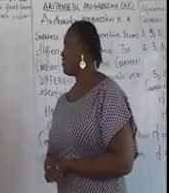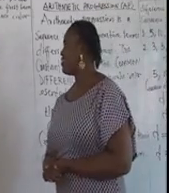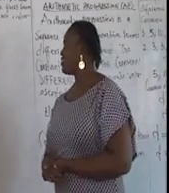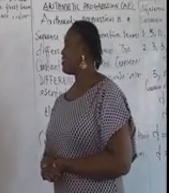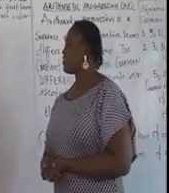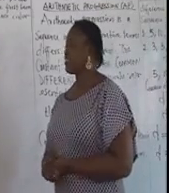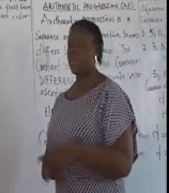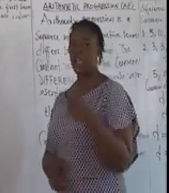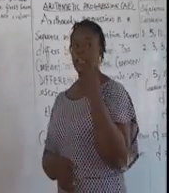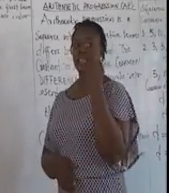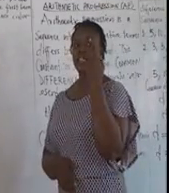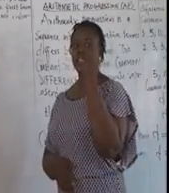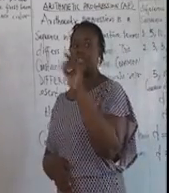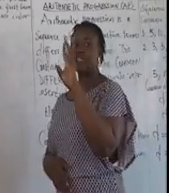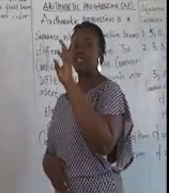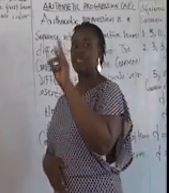The 1610